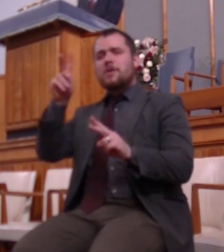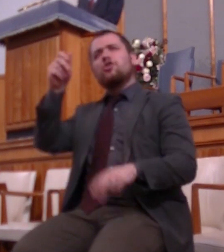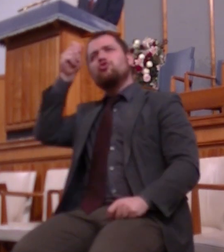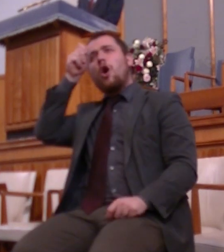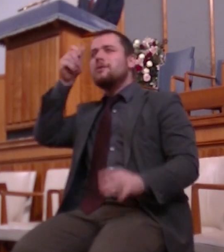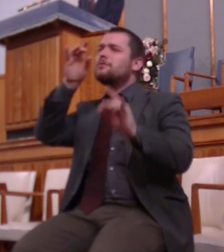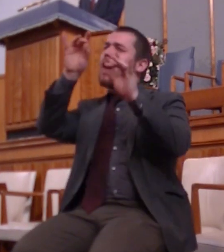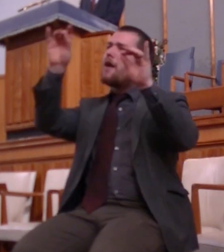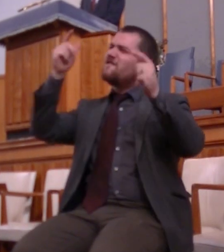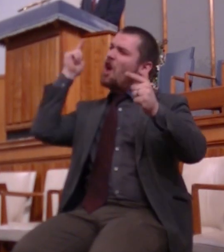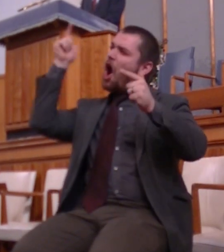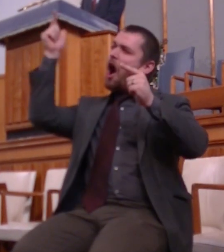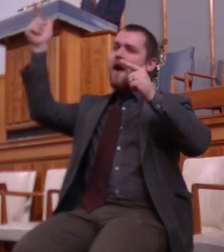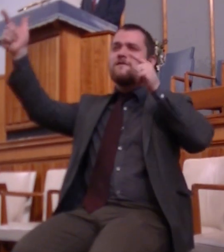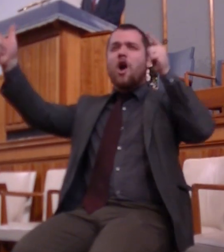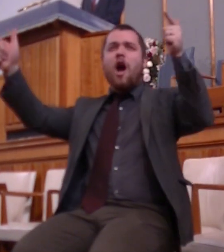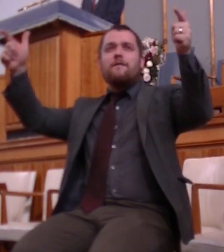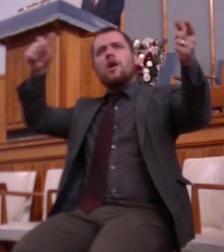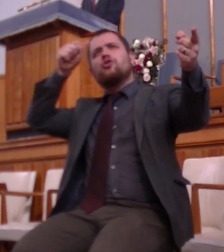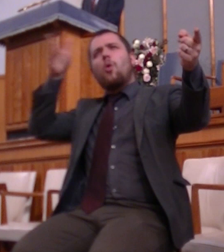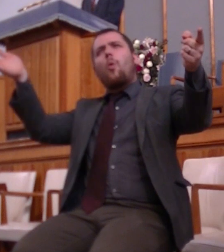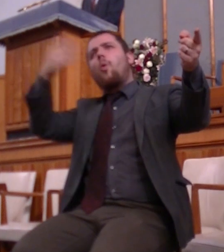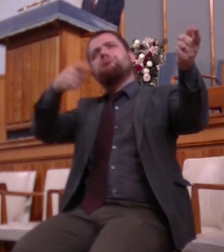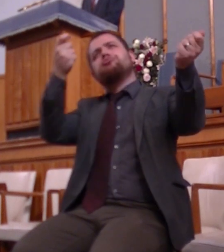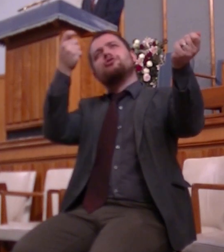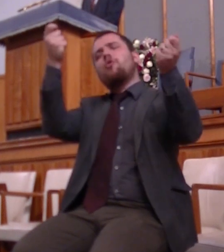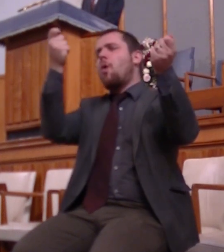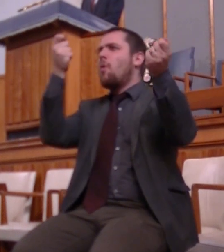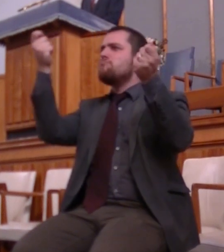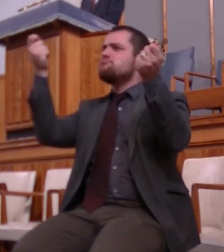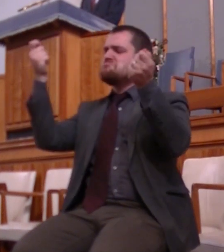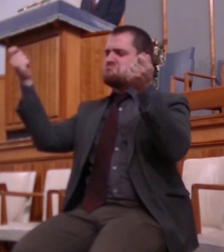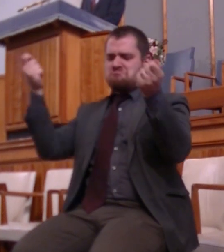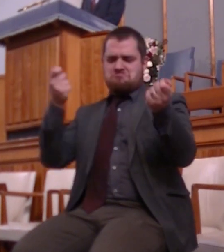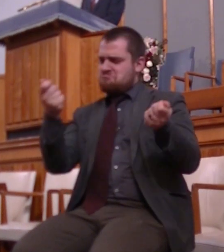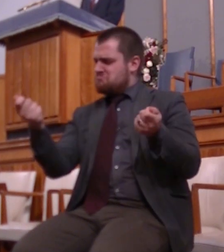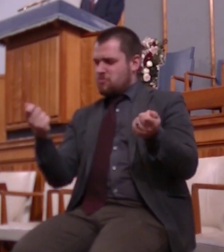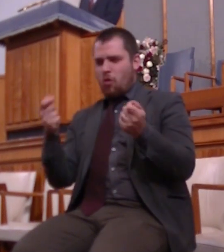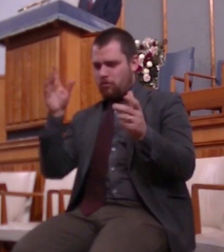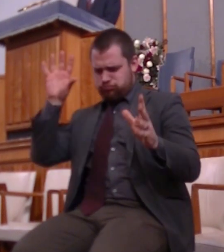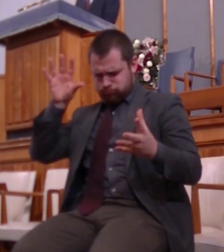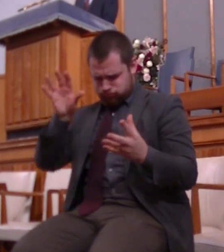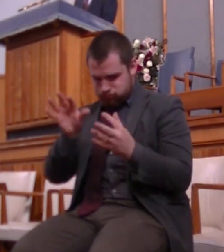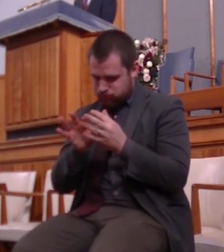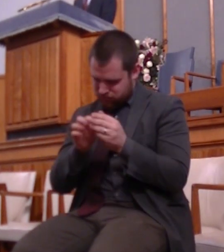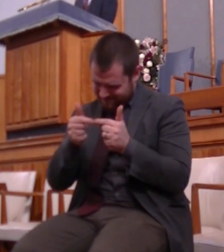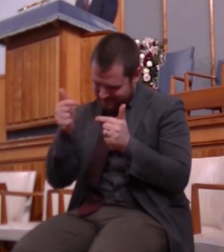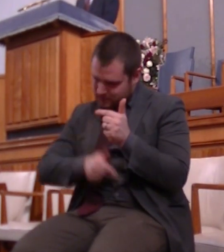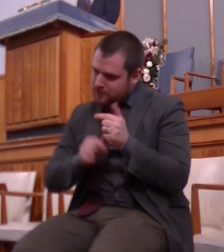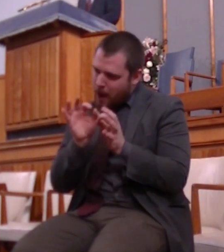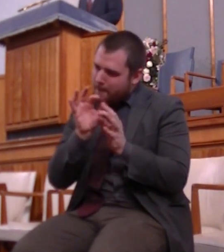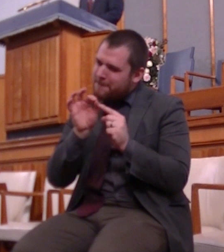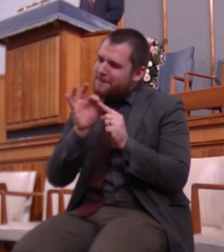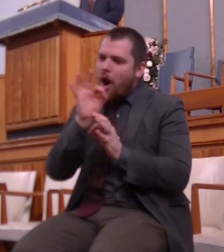galaxies, they're all under his control, all created by him. The tiniest particles, every system,